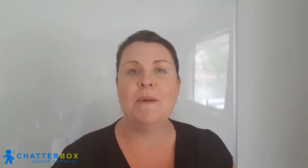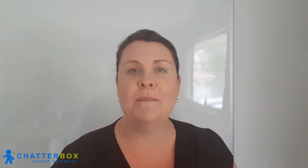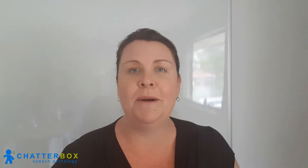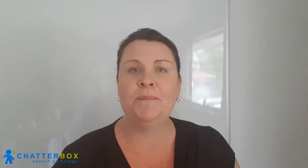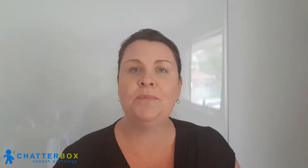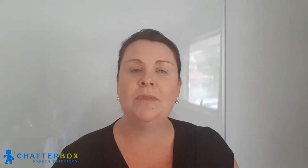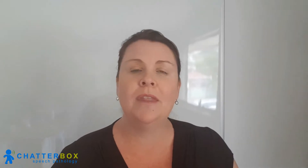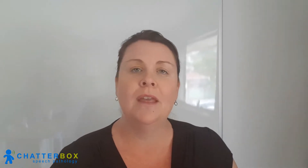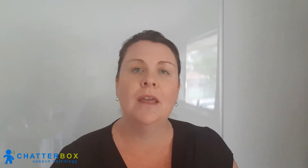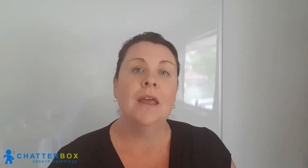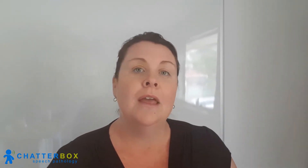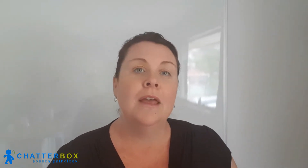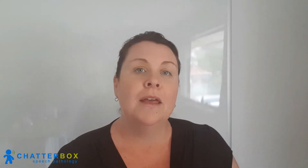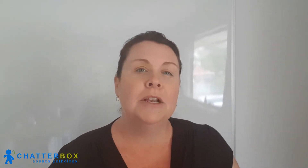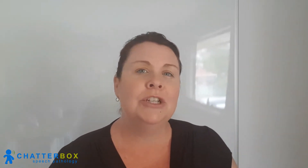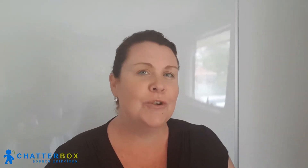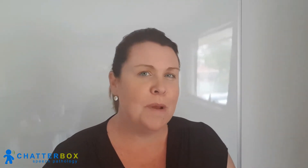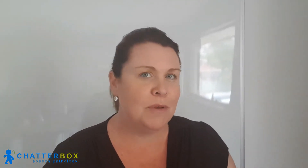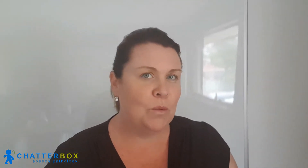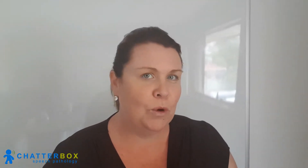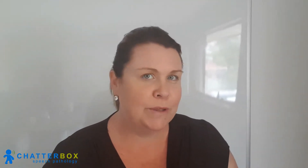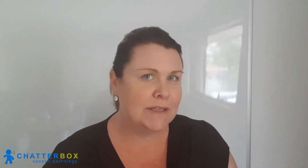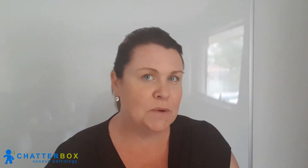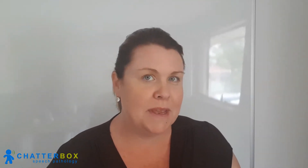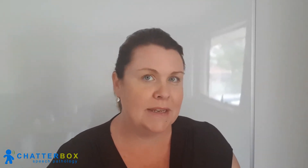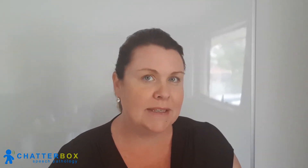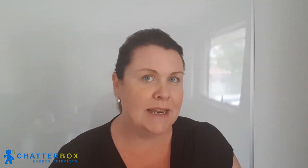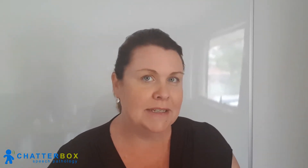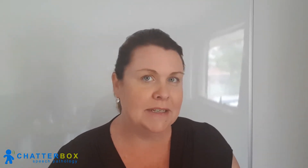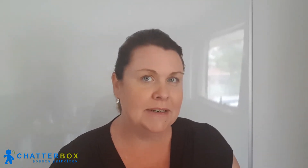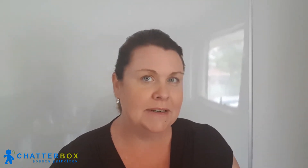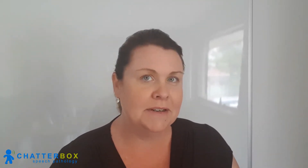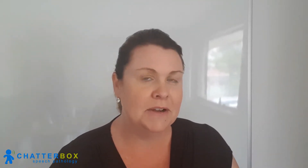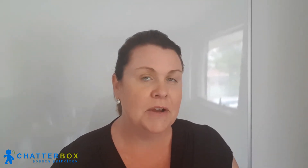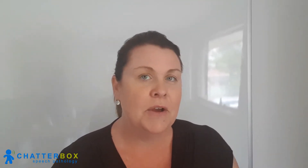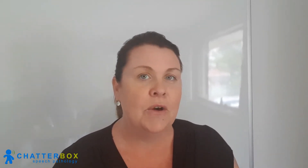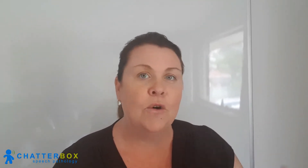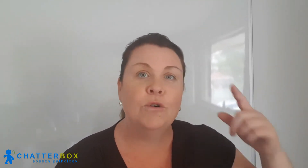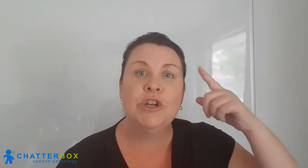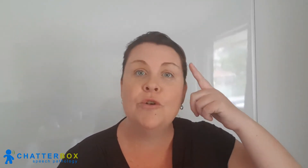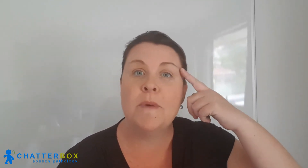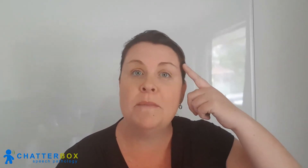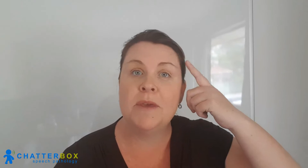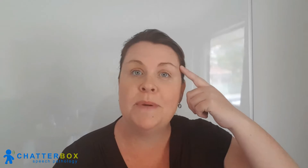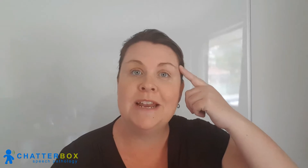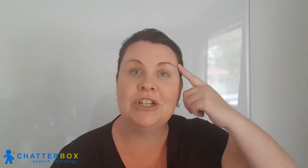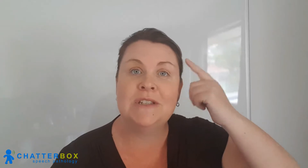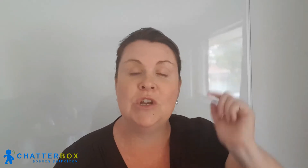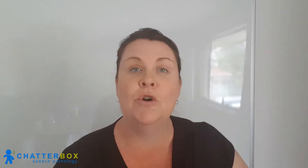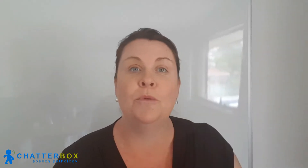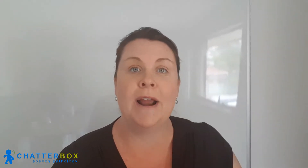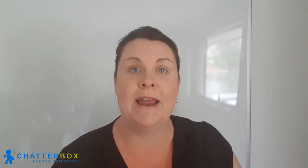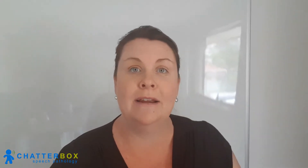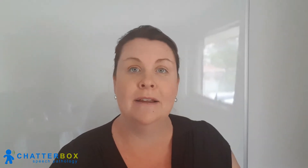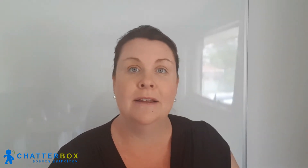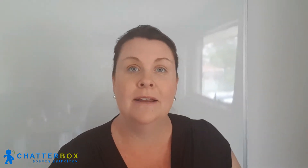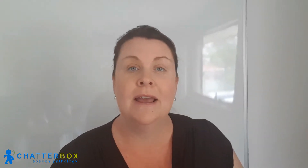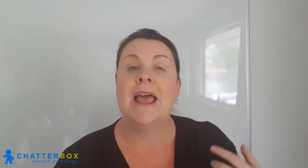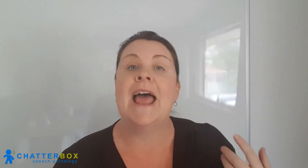remember. Do you remember the words that were being said? Or do you remember the pictures in your brain? How